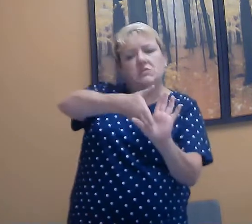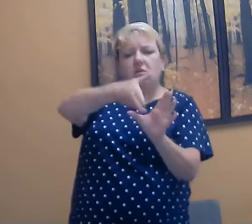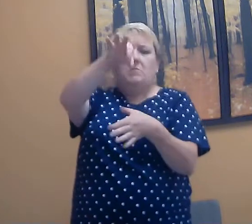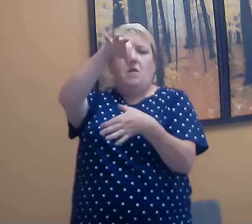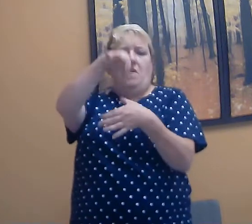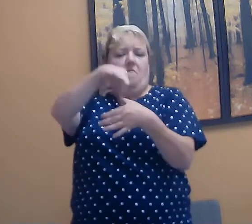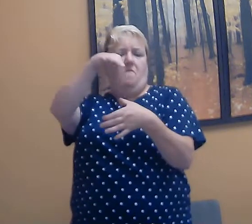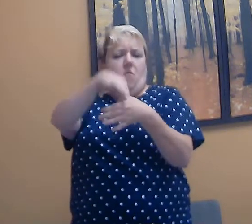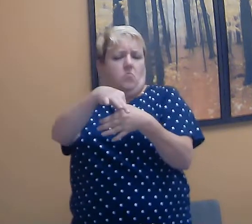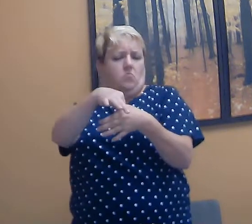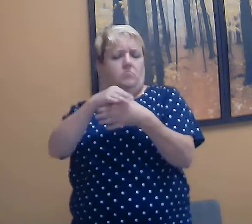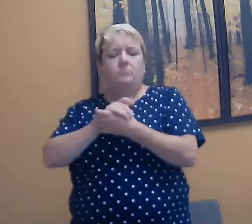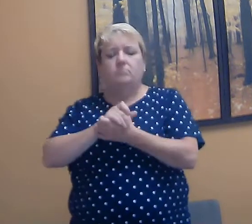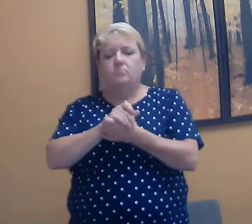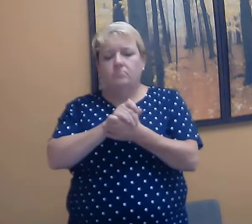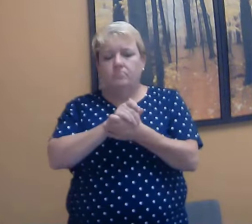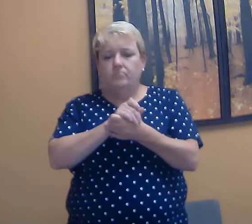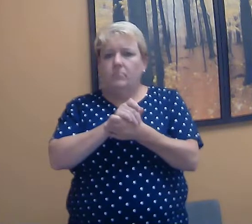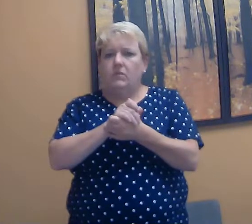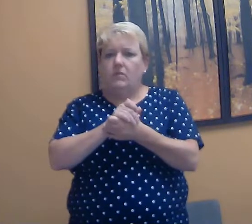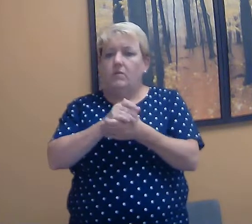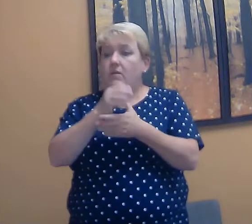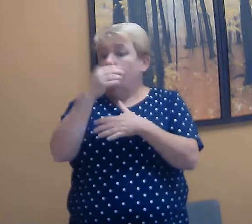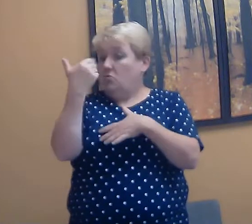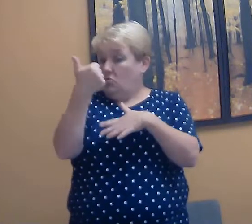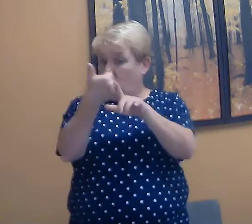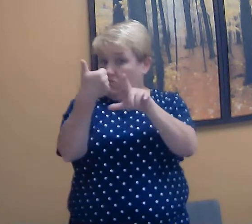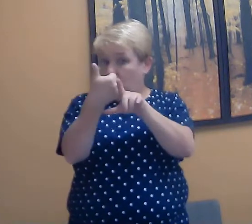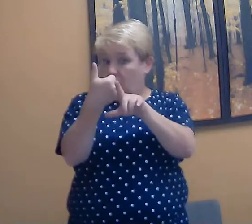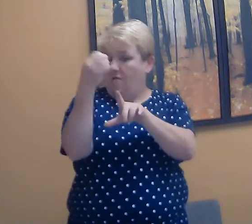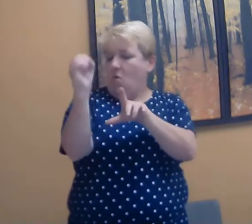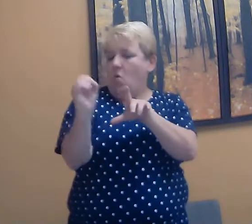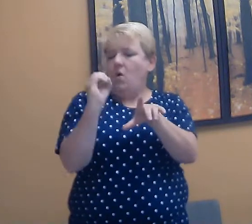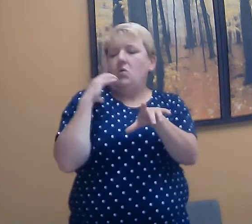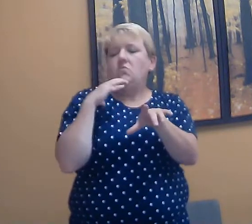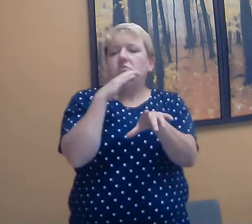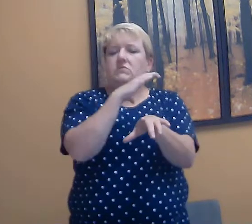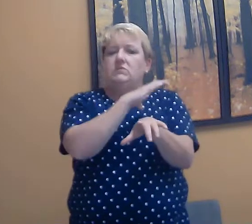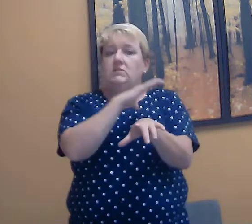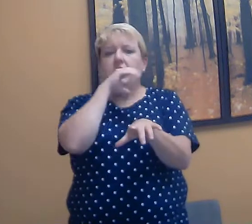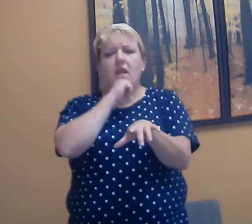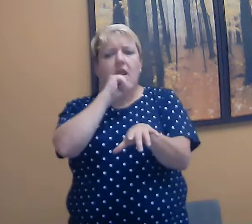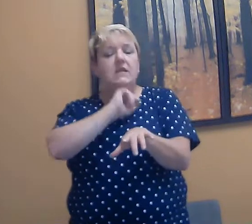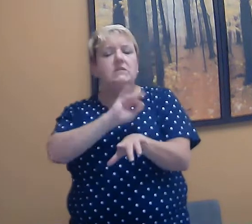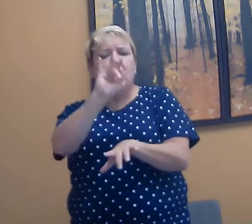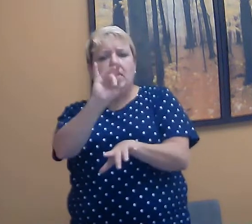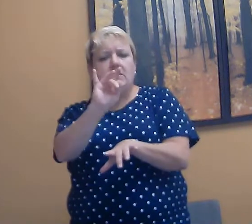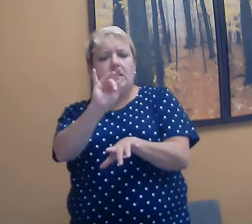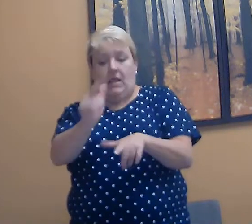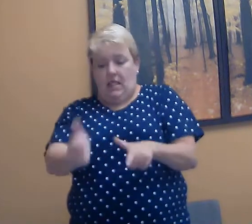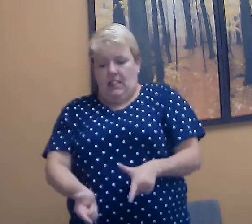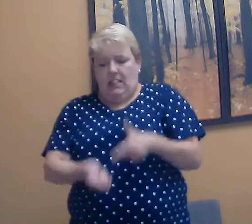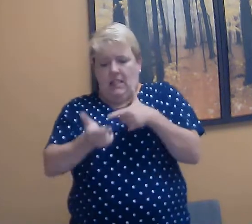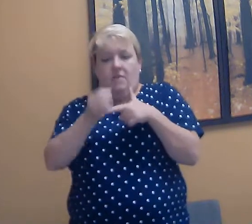election? If you're an Ohio citizen 18 years or older and have been a resident of Ohio for at least 30